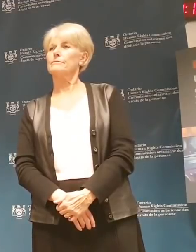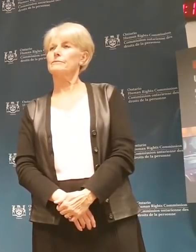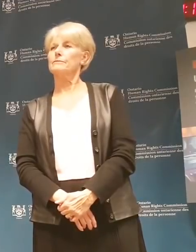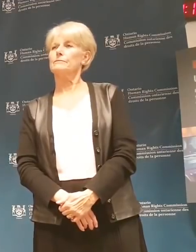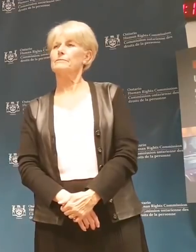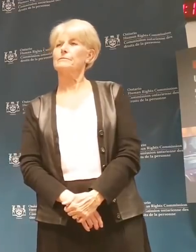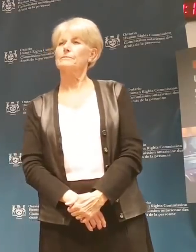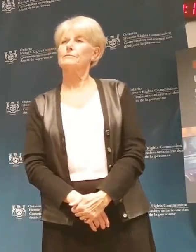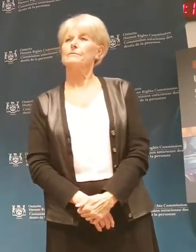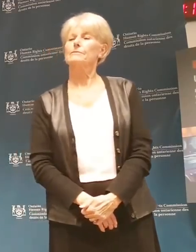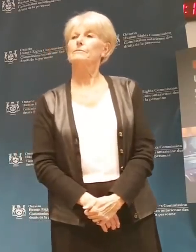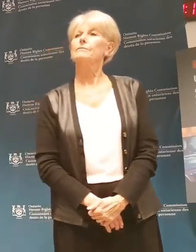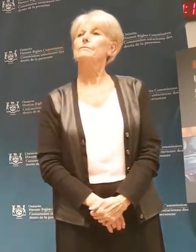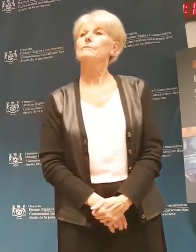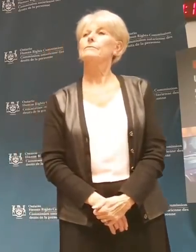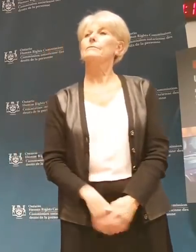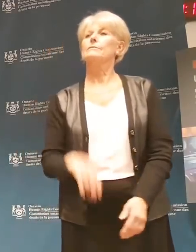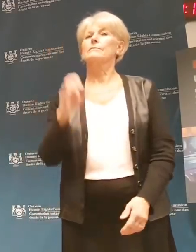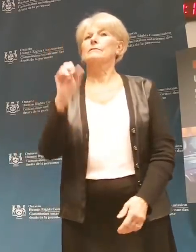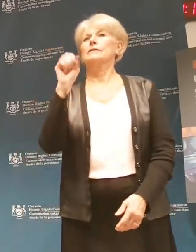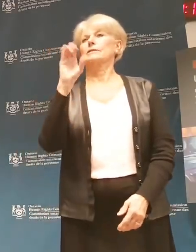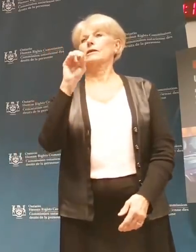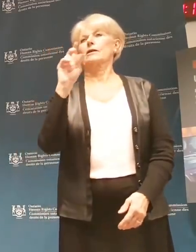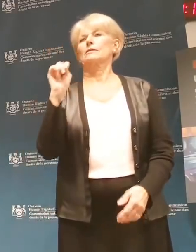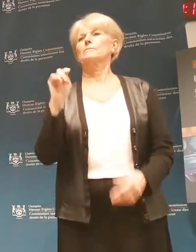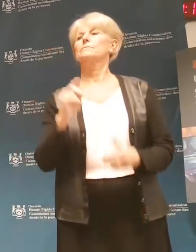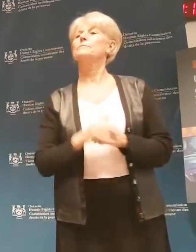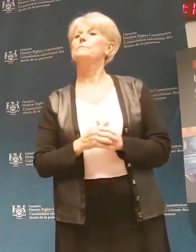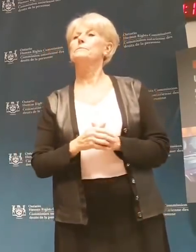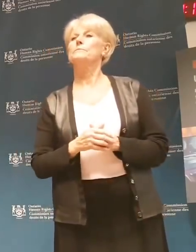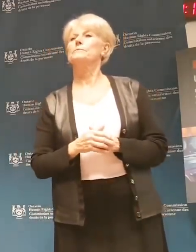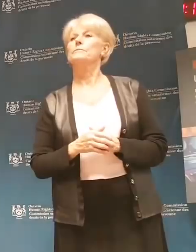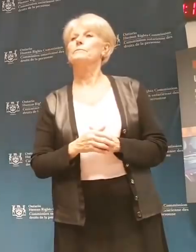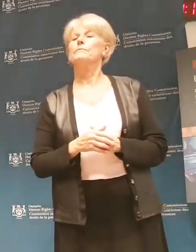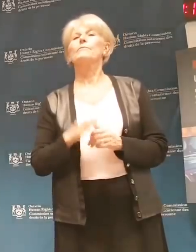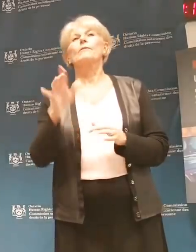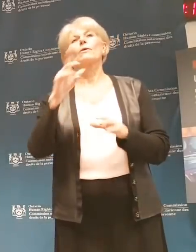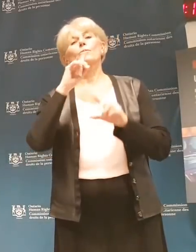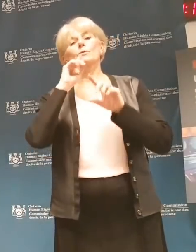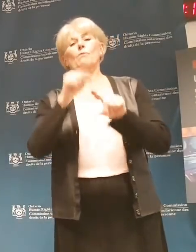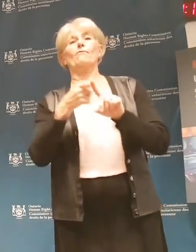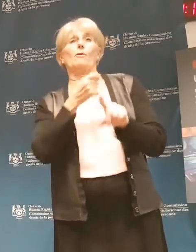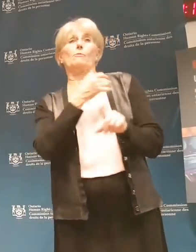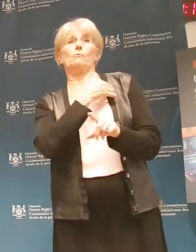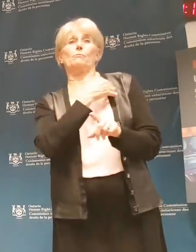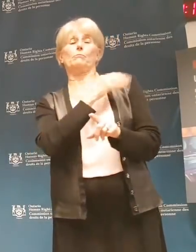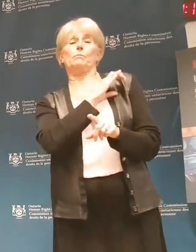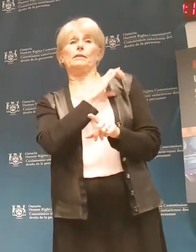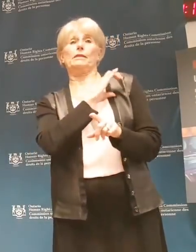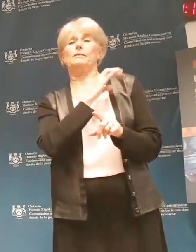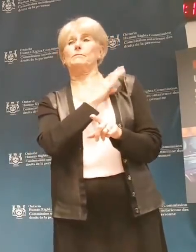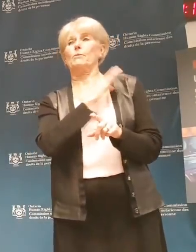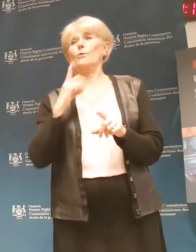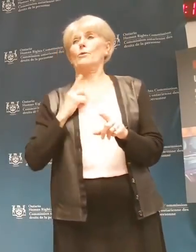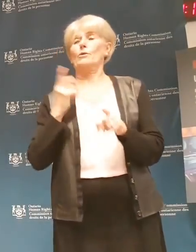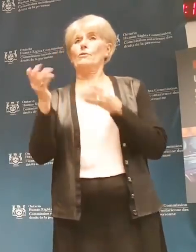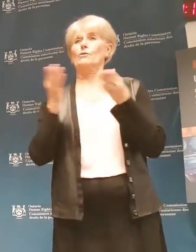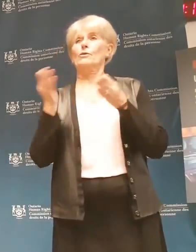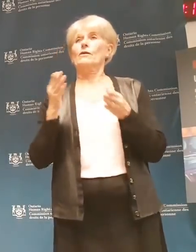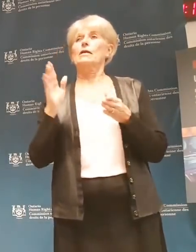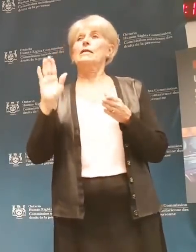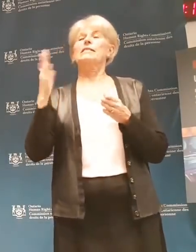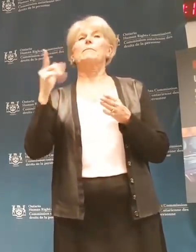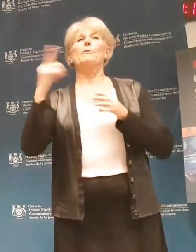Hi, this is for Scott. I'm just looking at the response from the police board and the service, and it seems to be